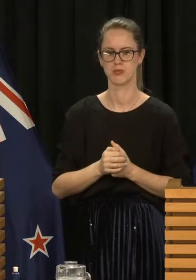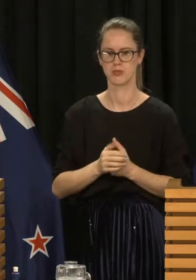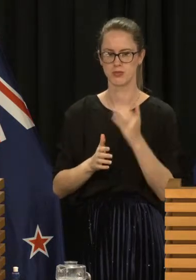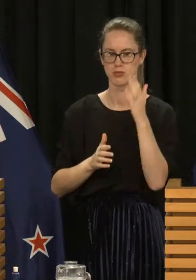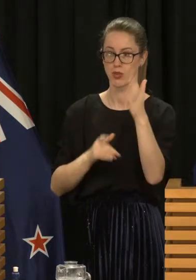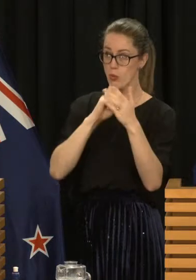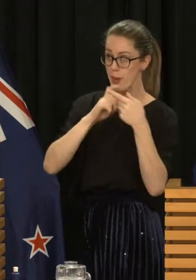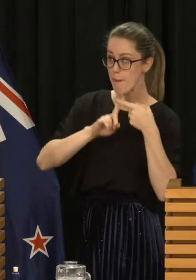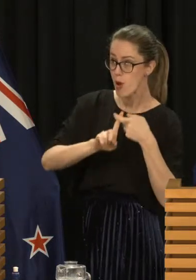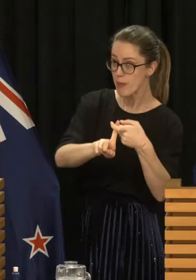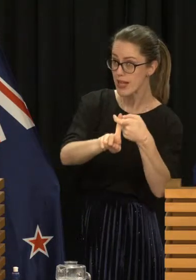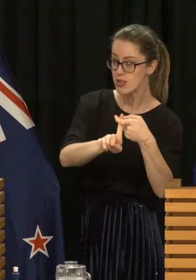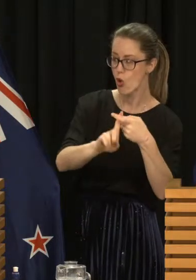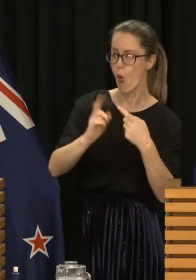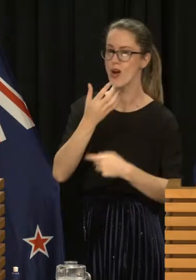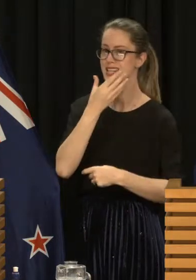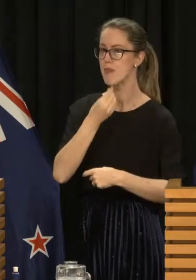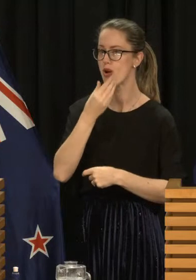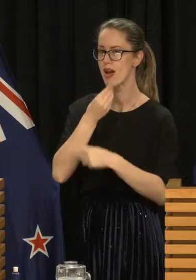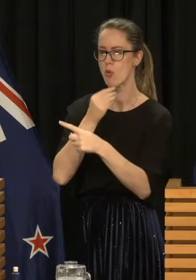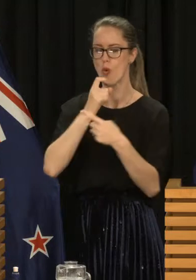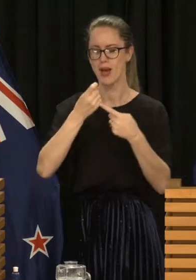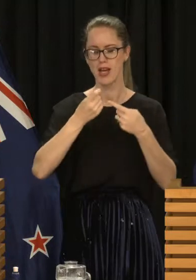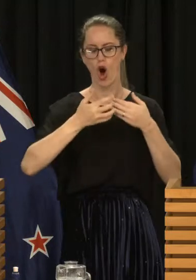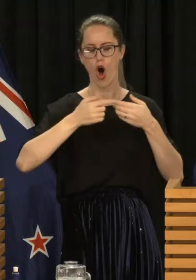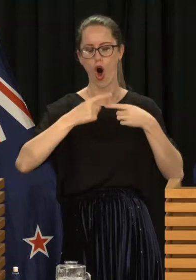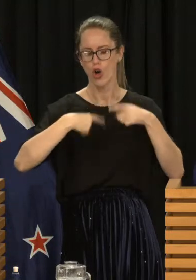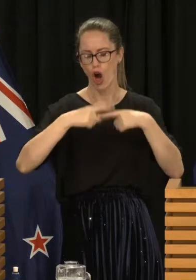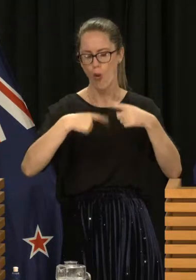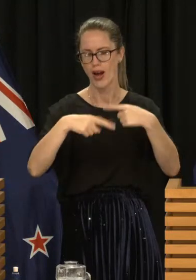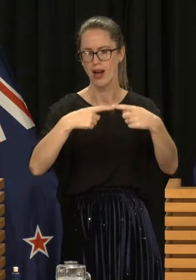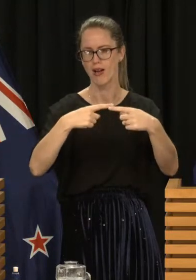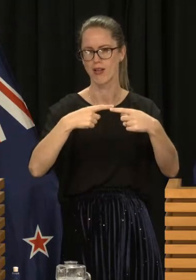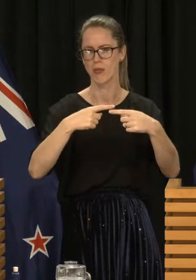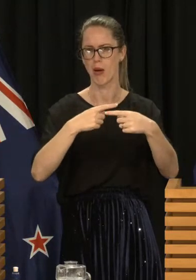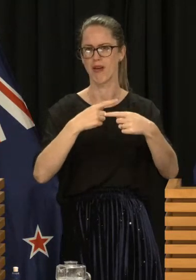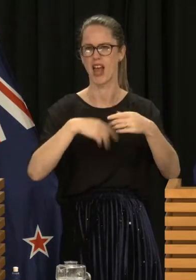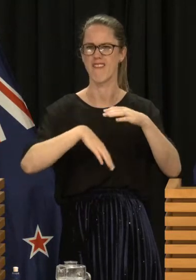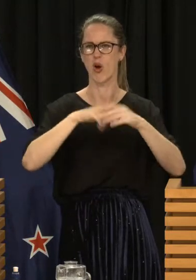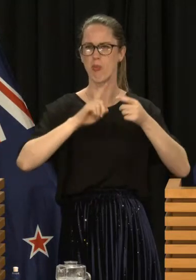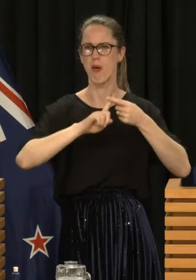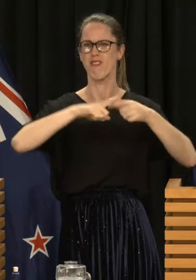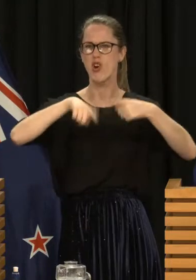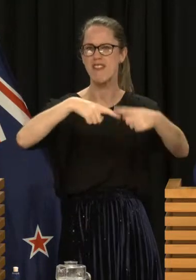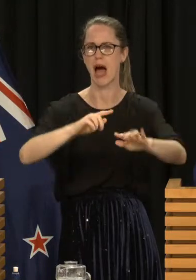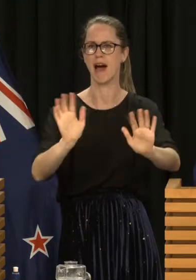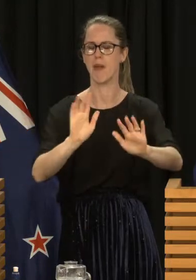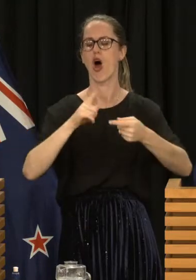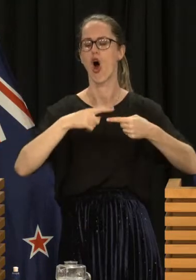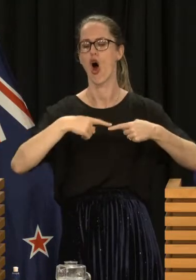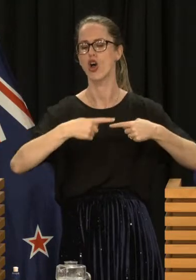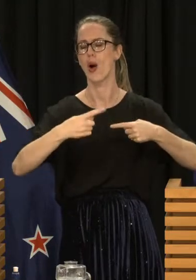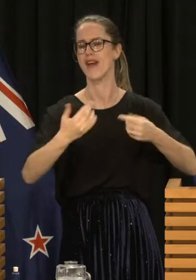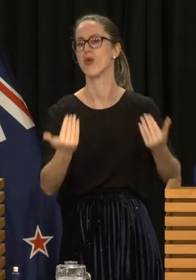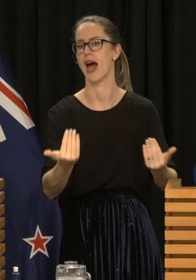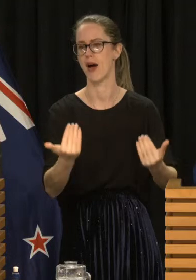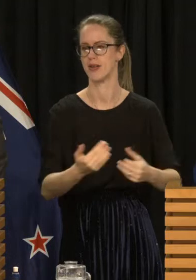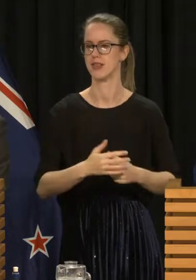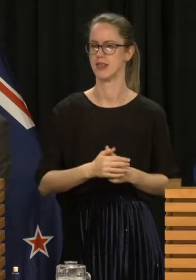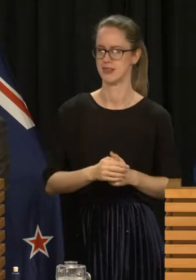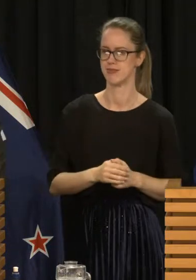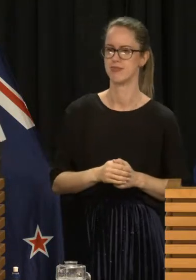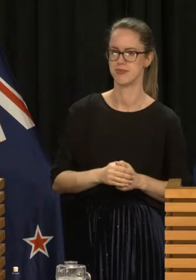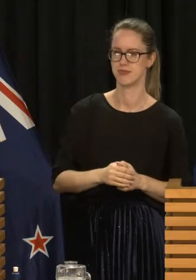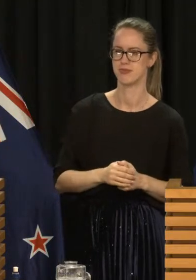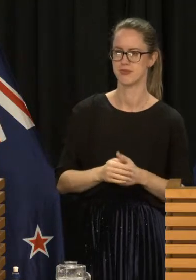Sorry, will it be permanent? Or for it will be enduring, it will be ongoing. Nothing is ever permanent, but it certainly will be ongoing for the time being. We'll come